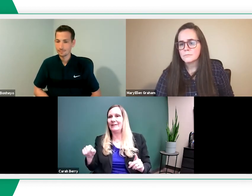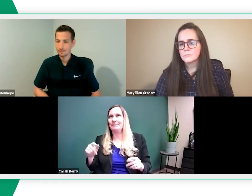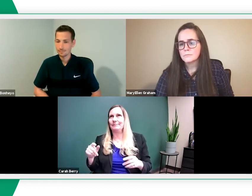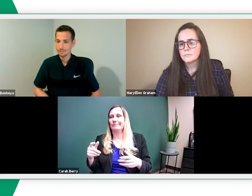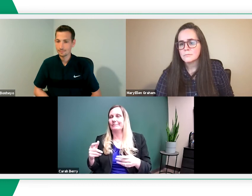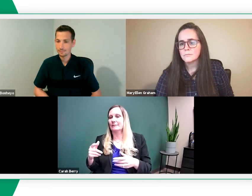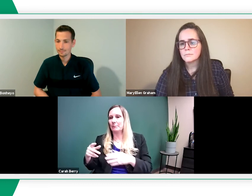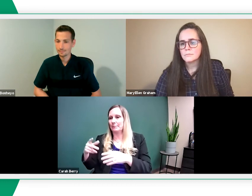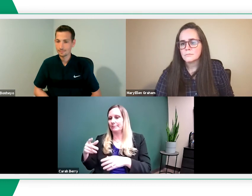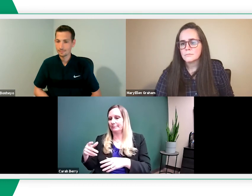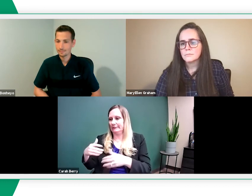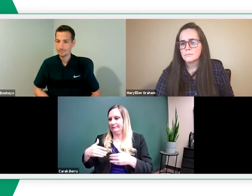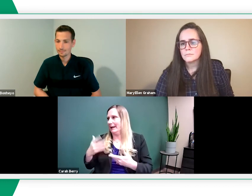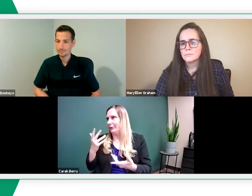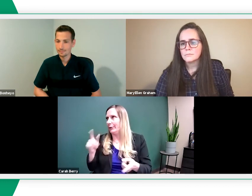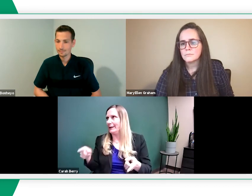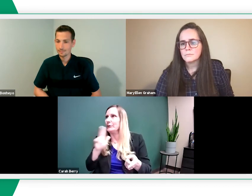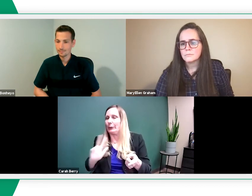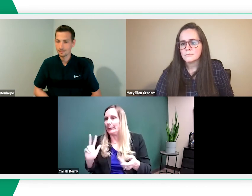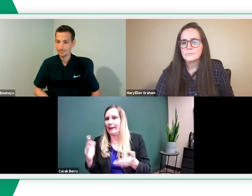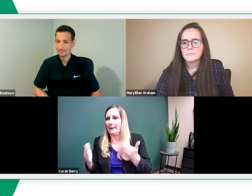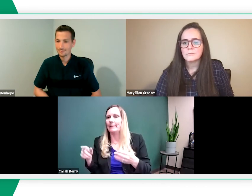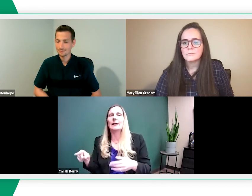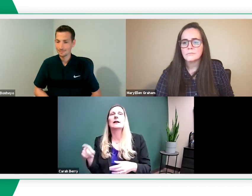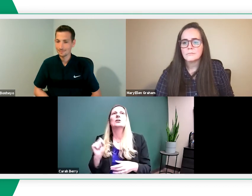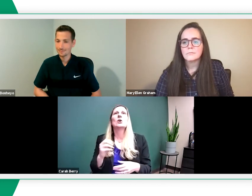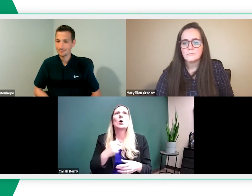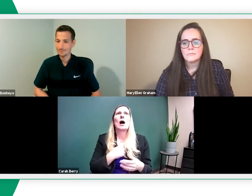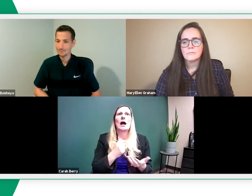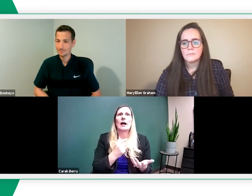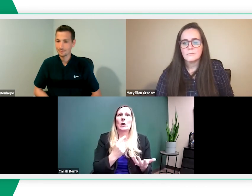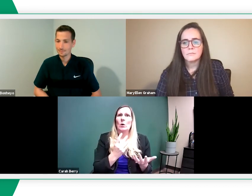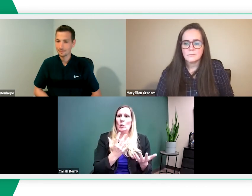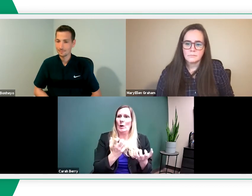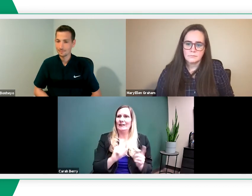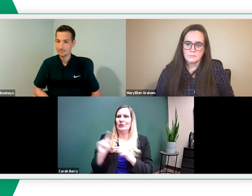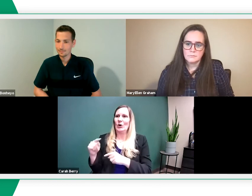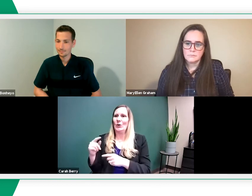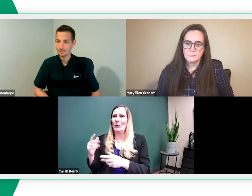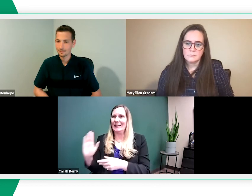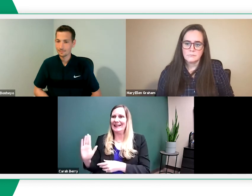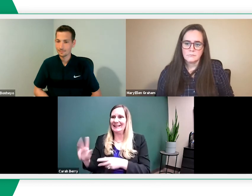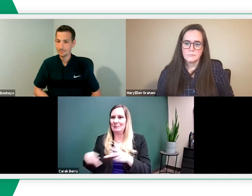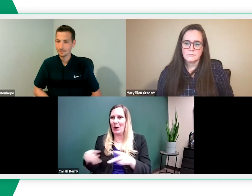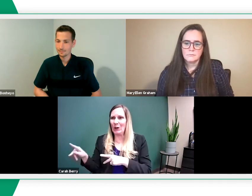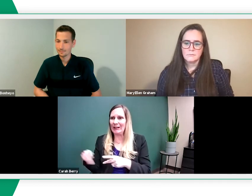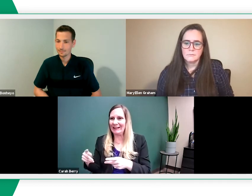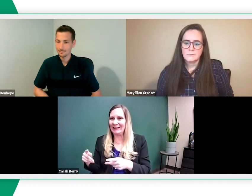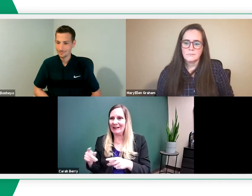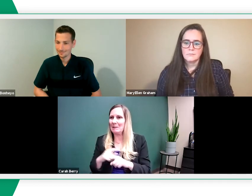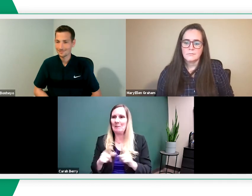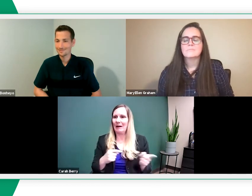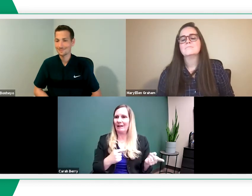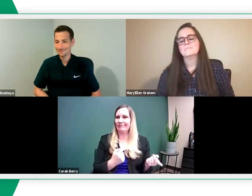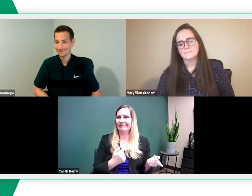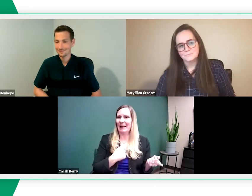fifth grade, and my boys, they were at the time they were maybe 3 years old at the time. So I wanted to